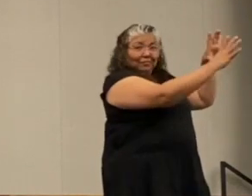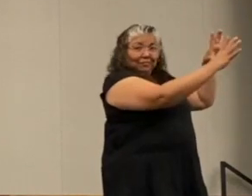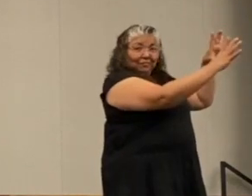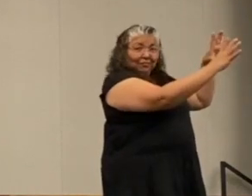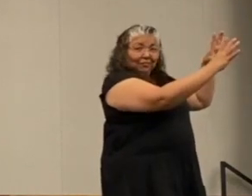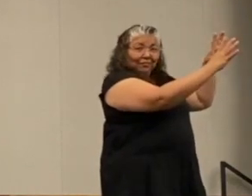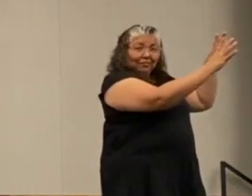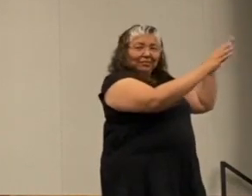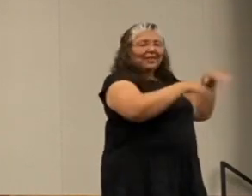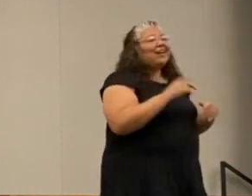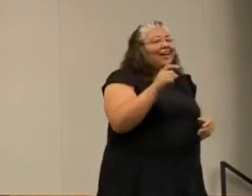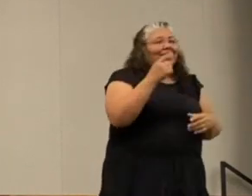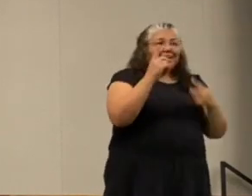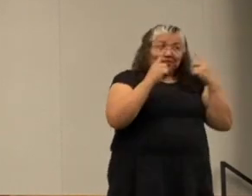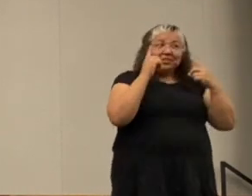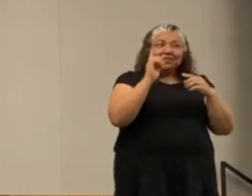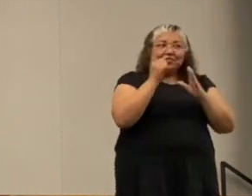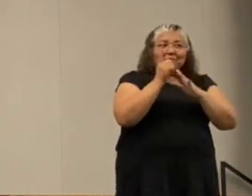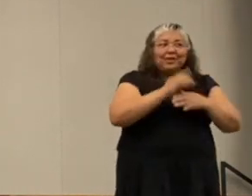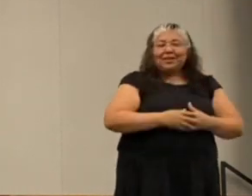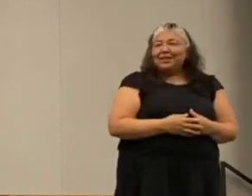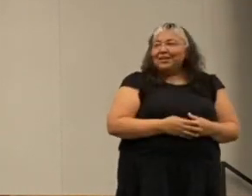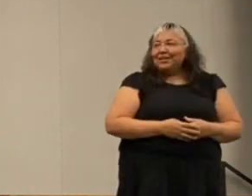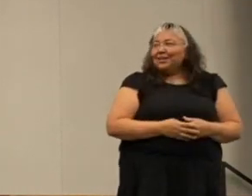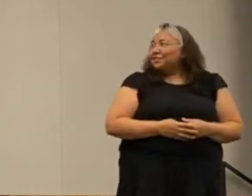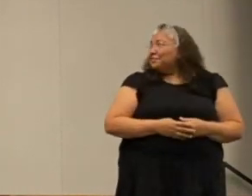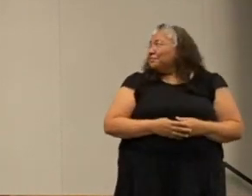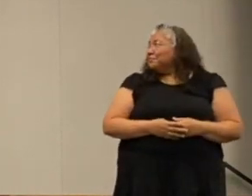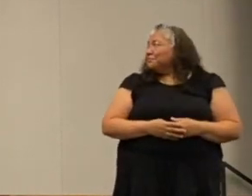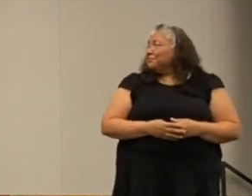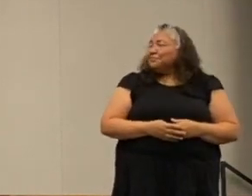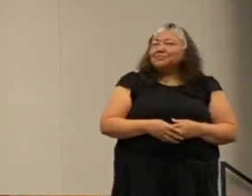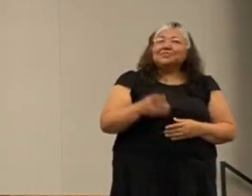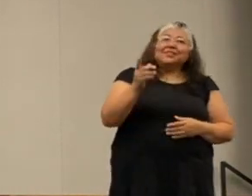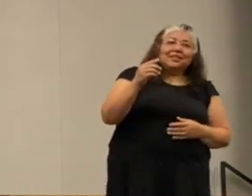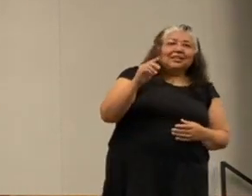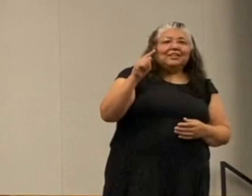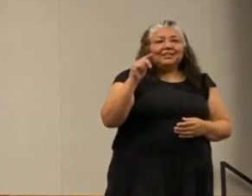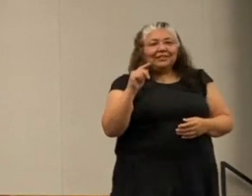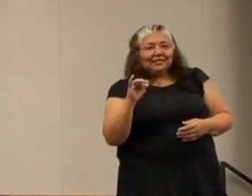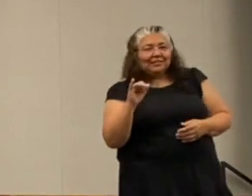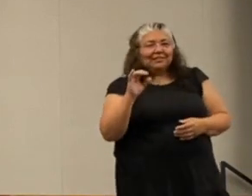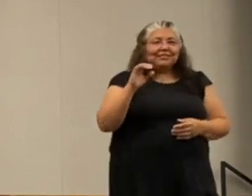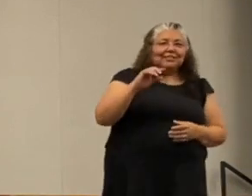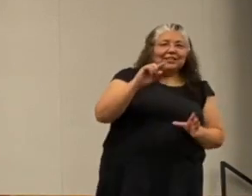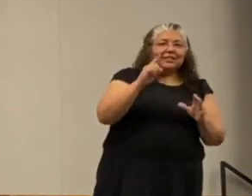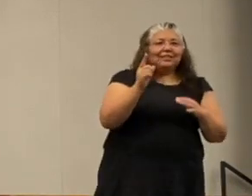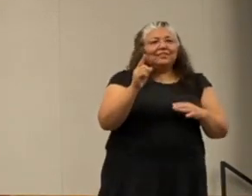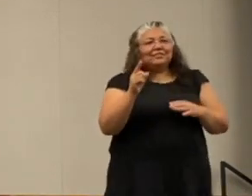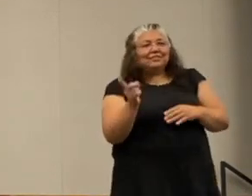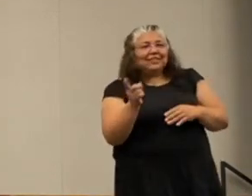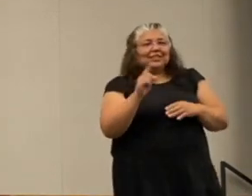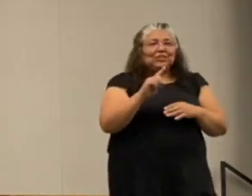Yeah. So sing for a minute. Yeah. TikTok. It's a clock.